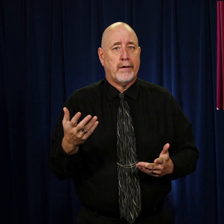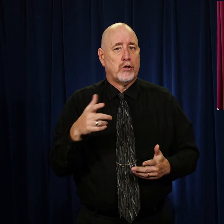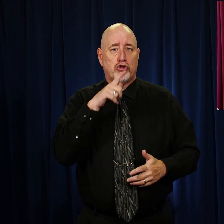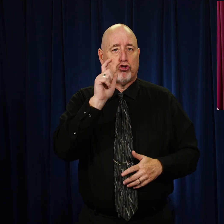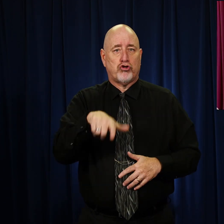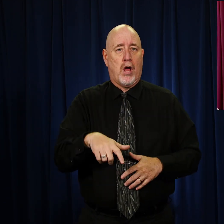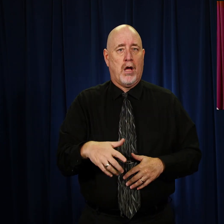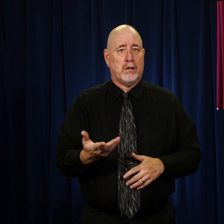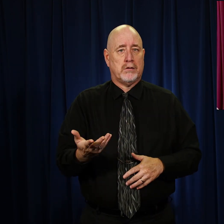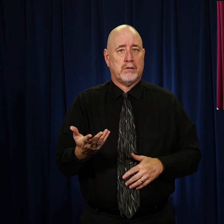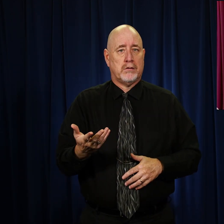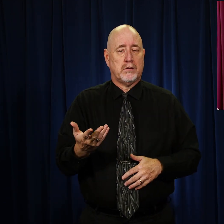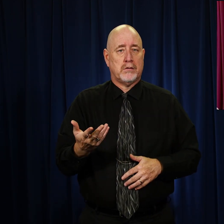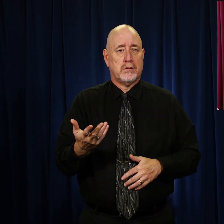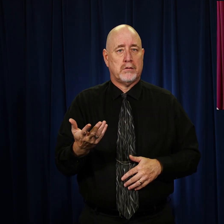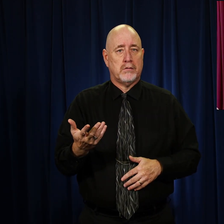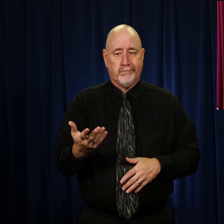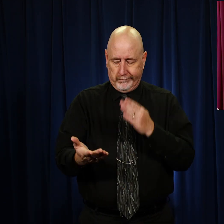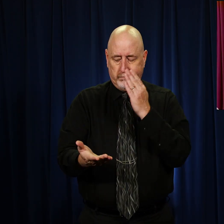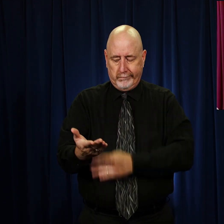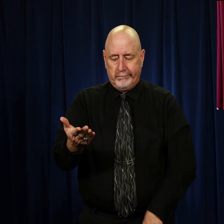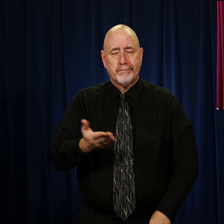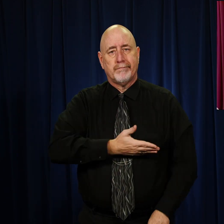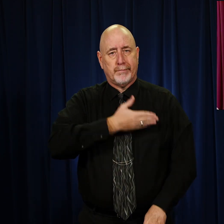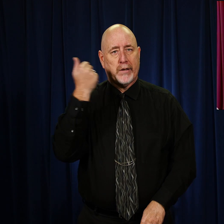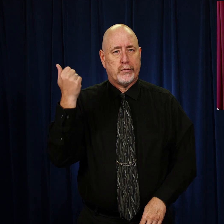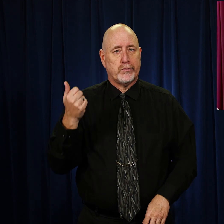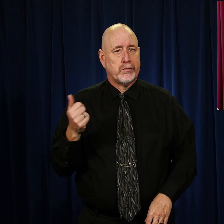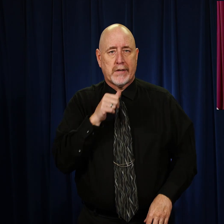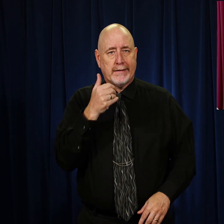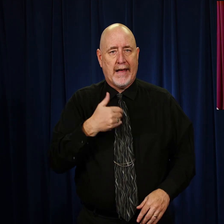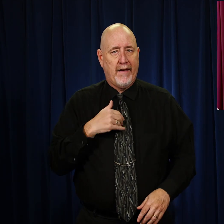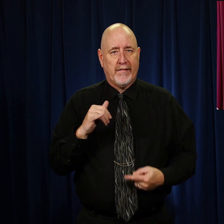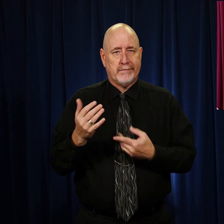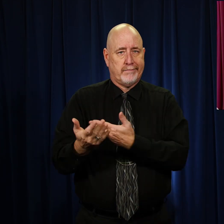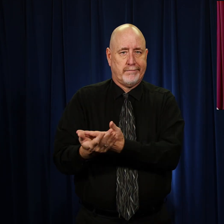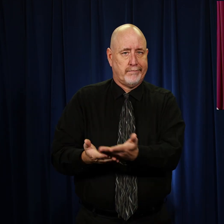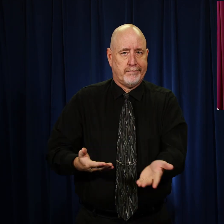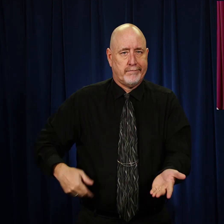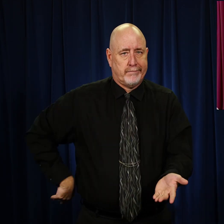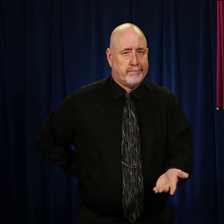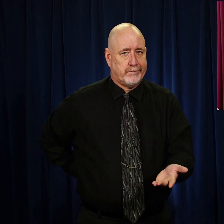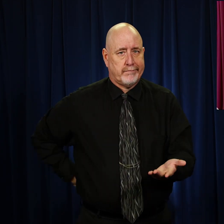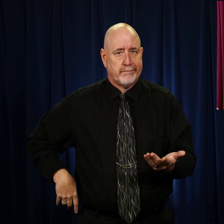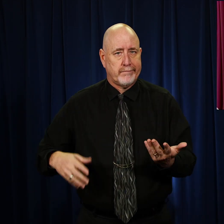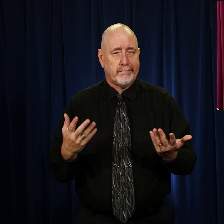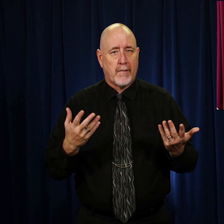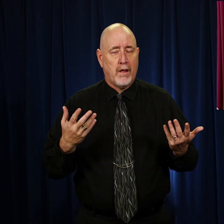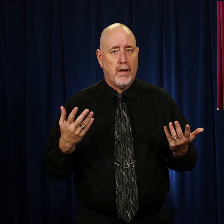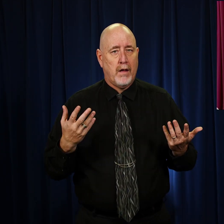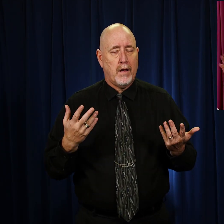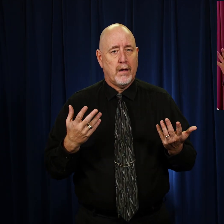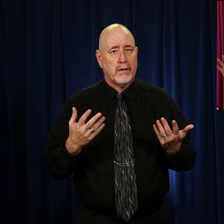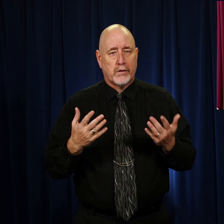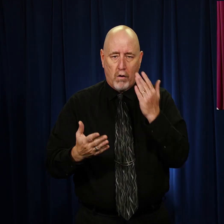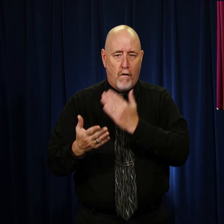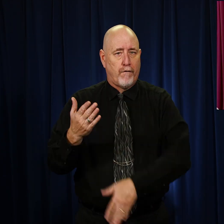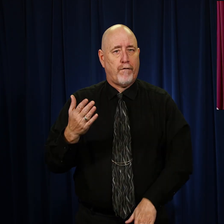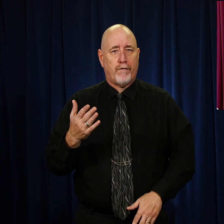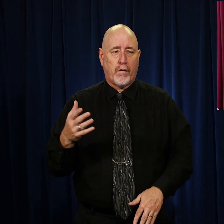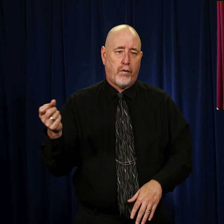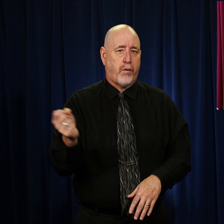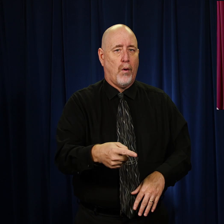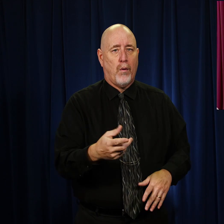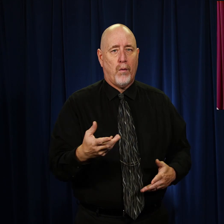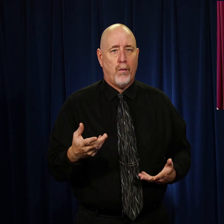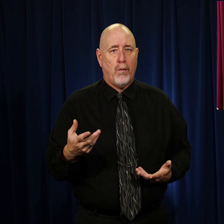it ought not to be touching and stealing, then you would be better off not to have that hand at all, but to cut it off and throw it